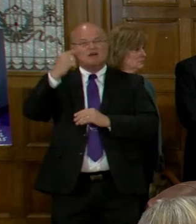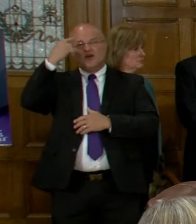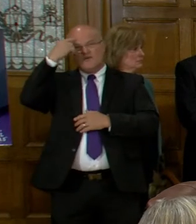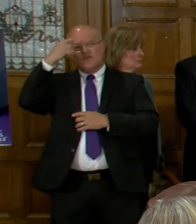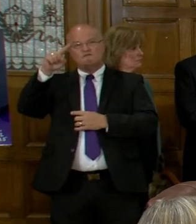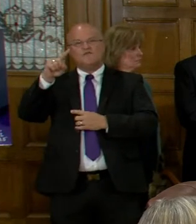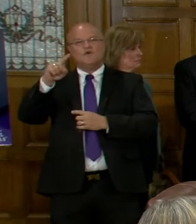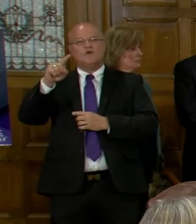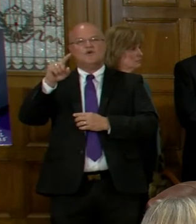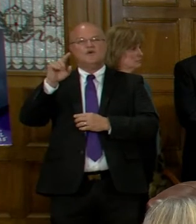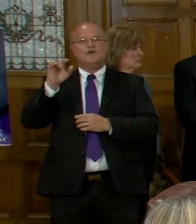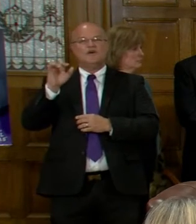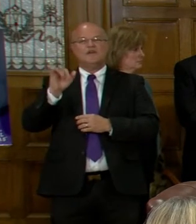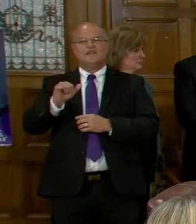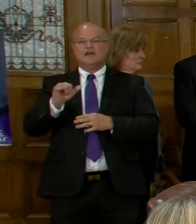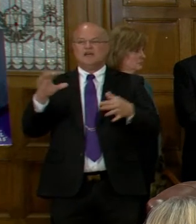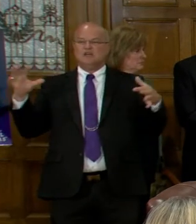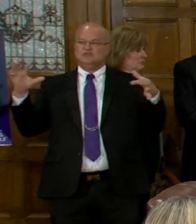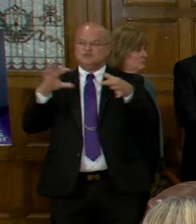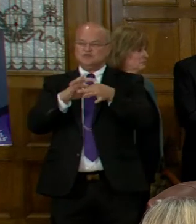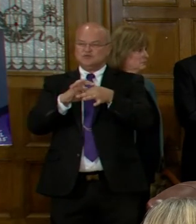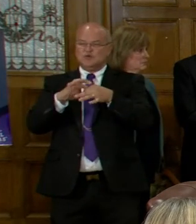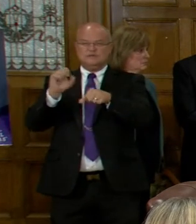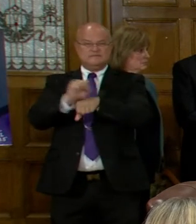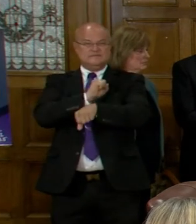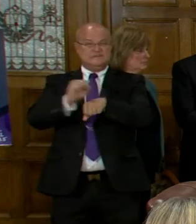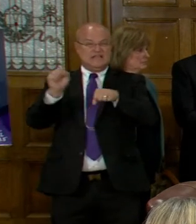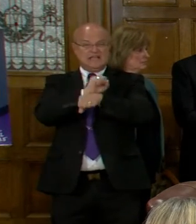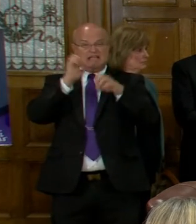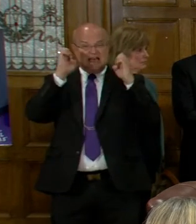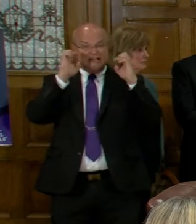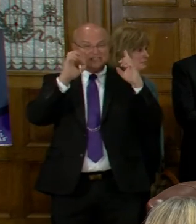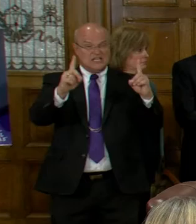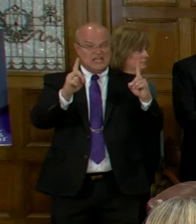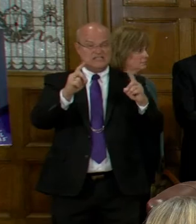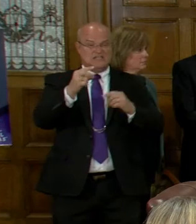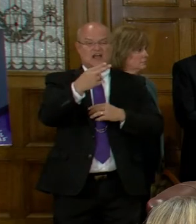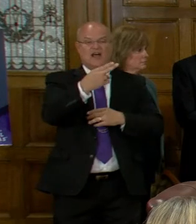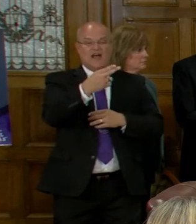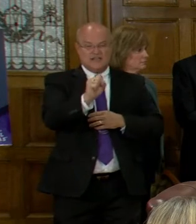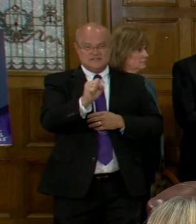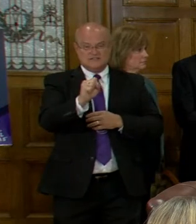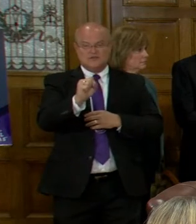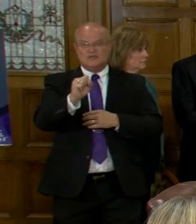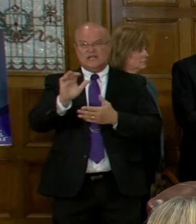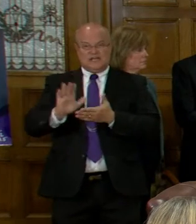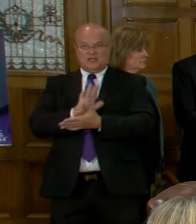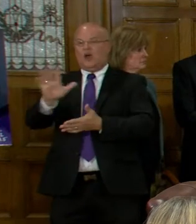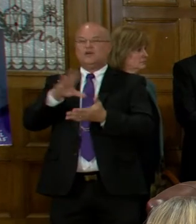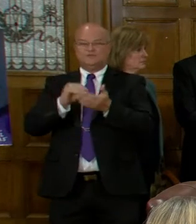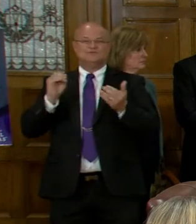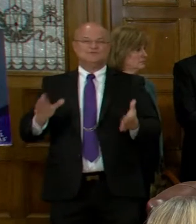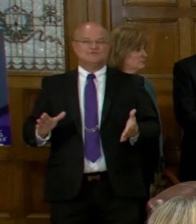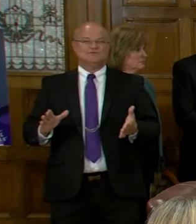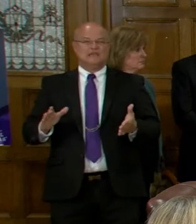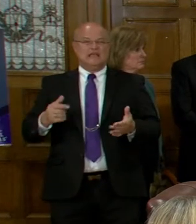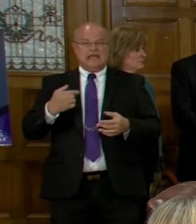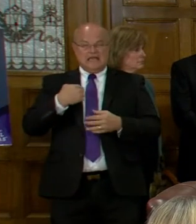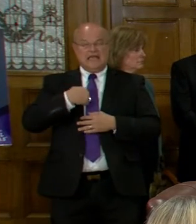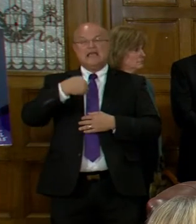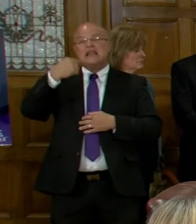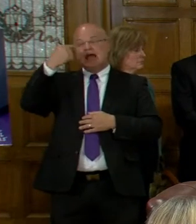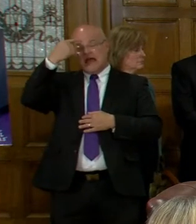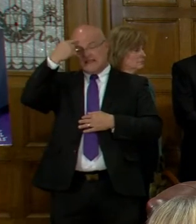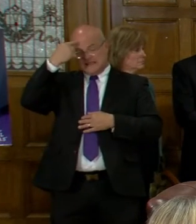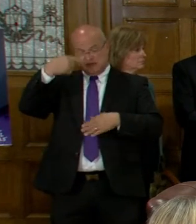for the joint enterprise of education of our high school and our secondary students. And I believe it